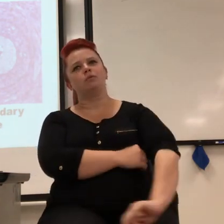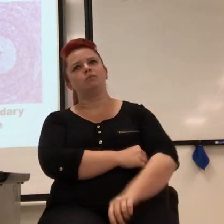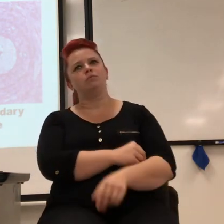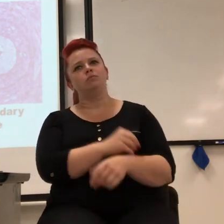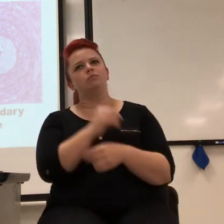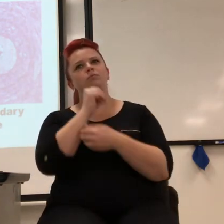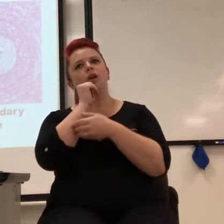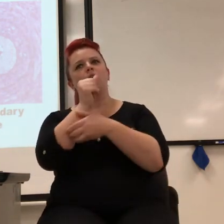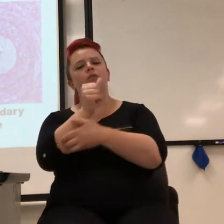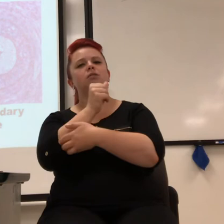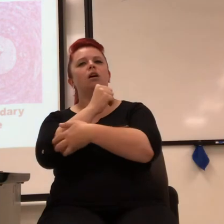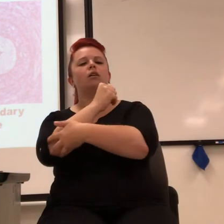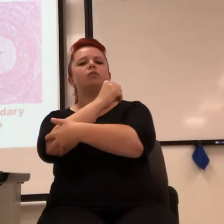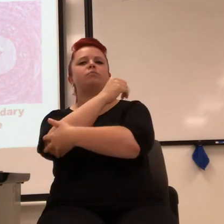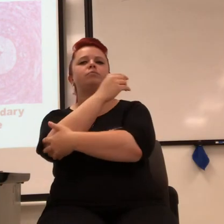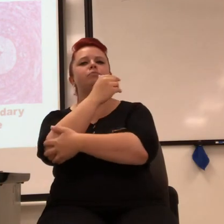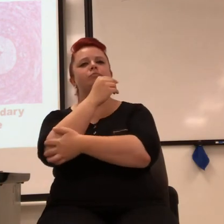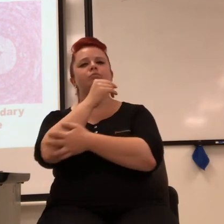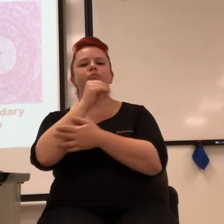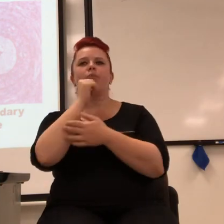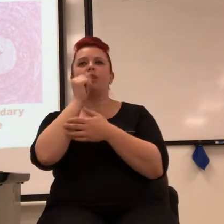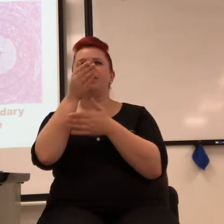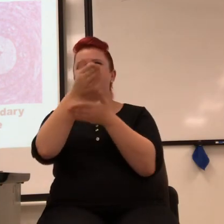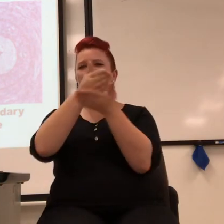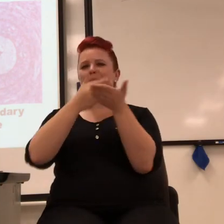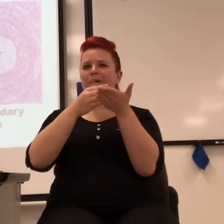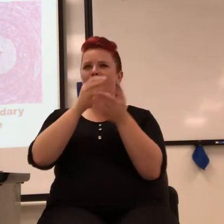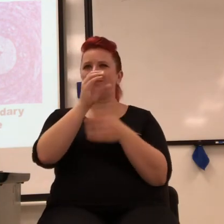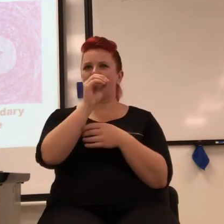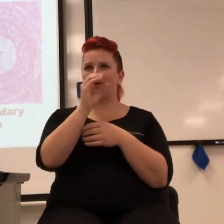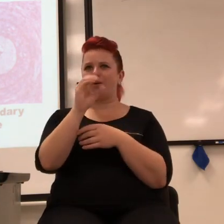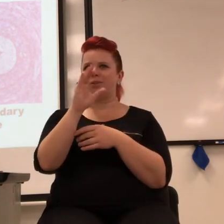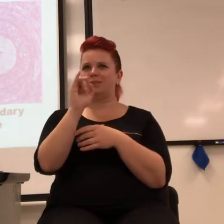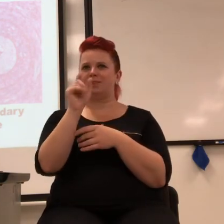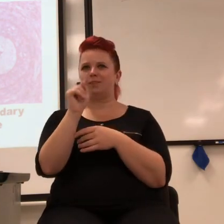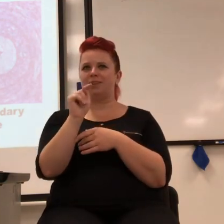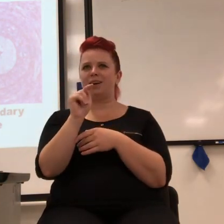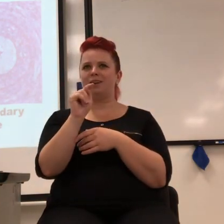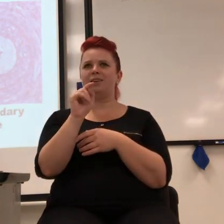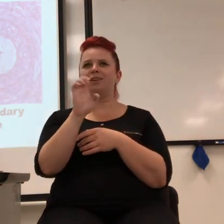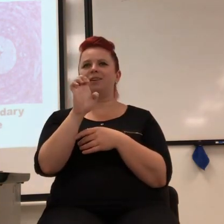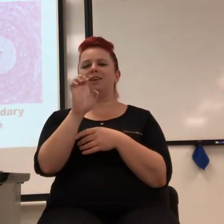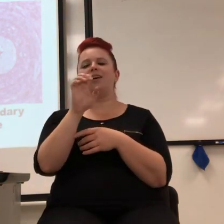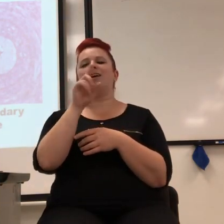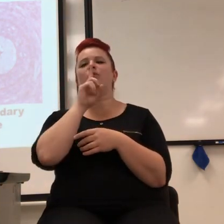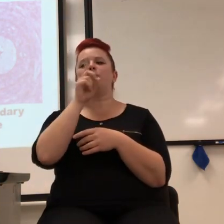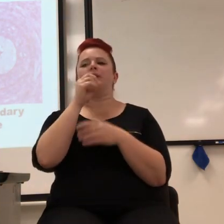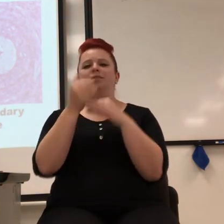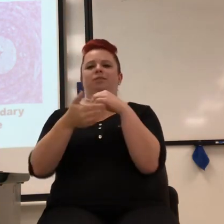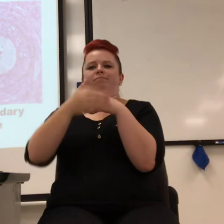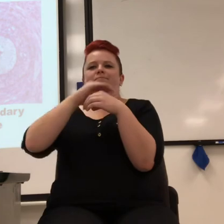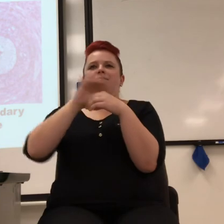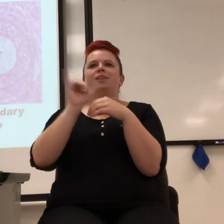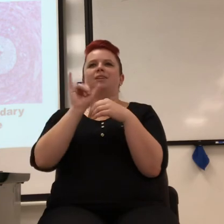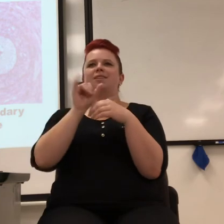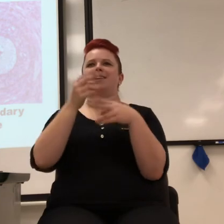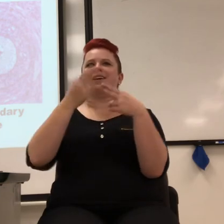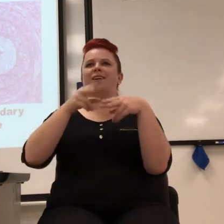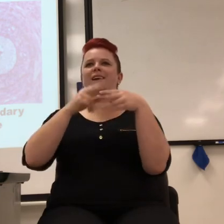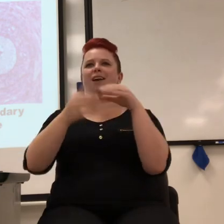It's not part of the oocyte. It surrounds it. Like an egg, it's our eggshell.